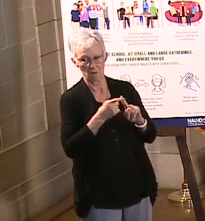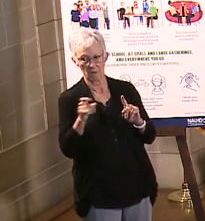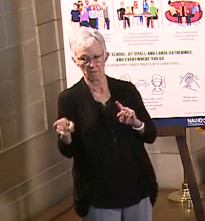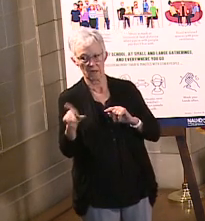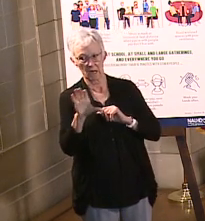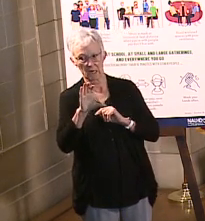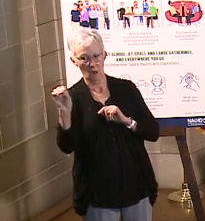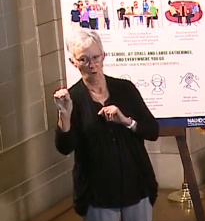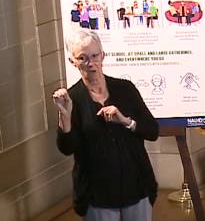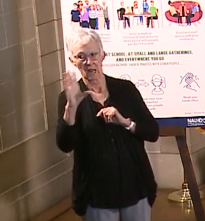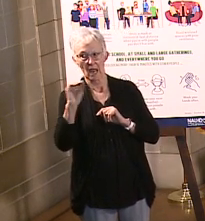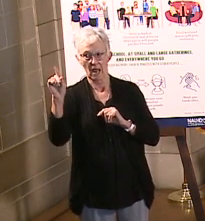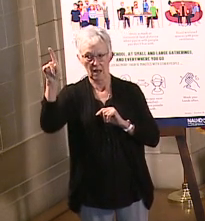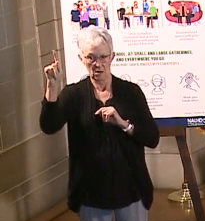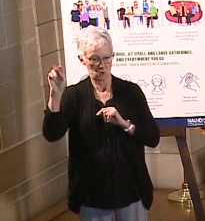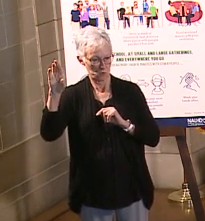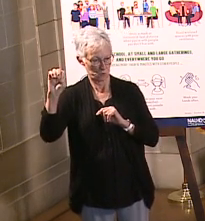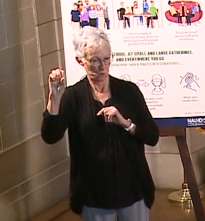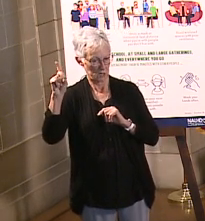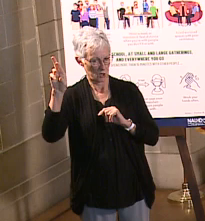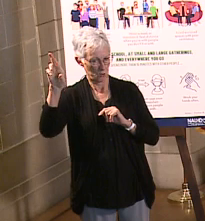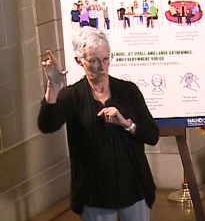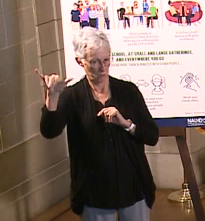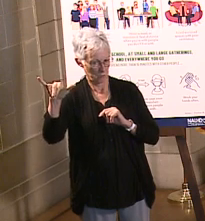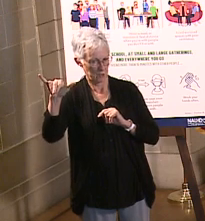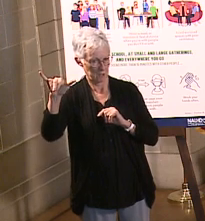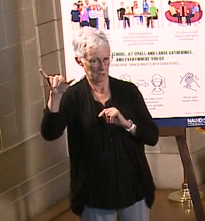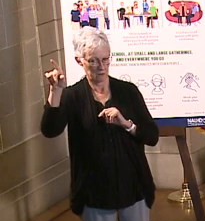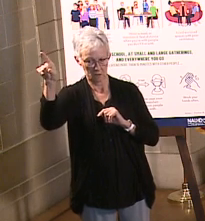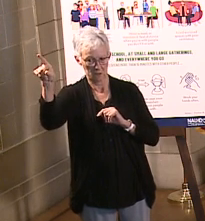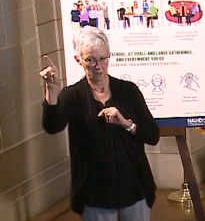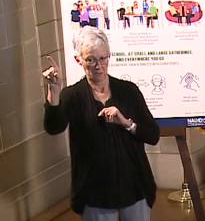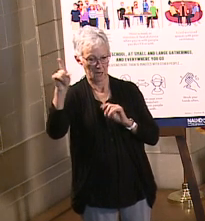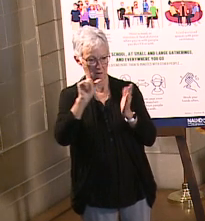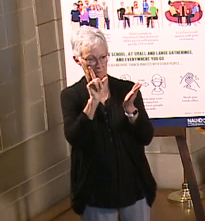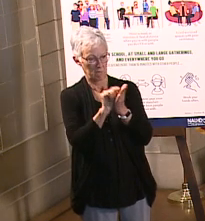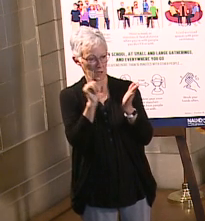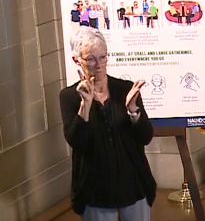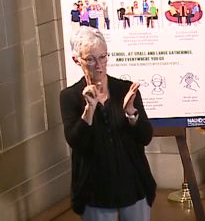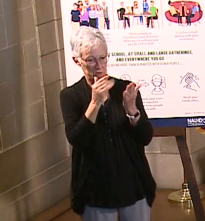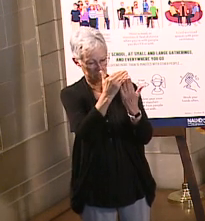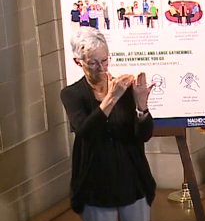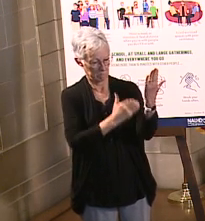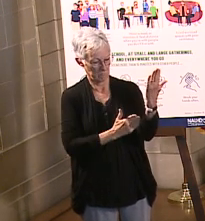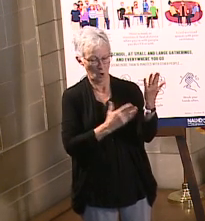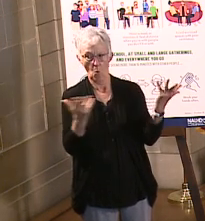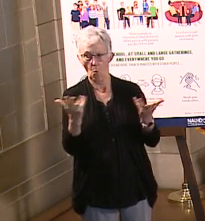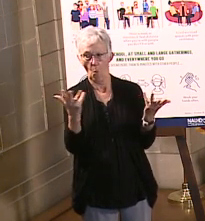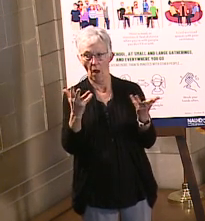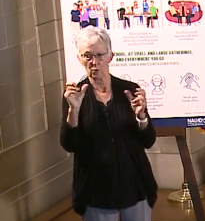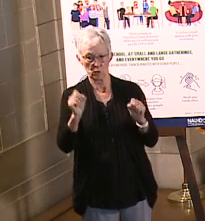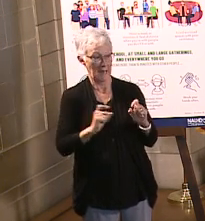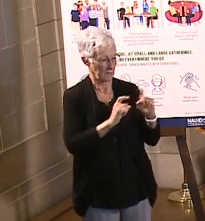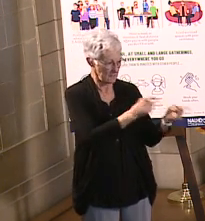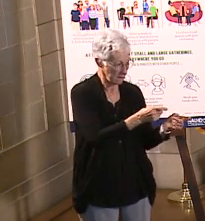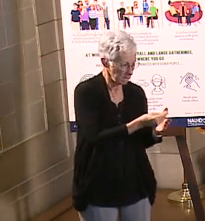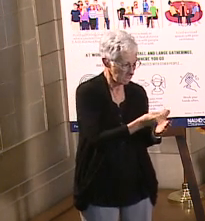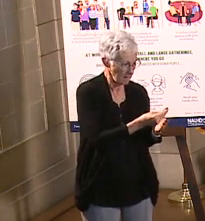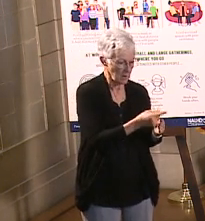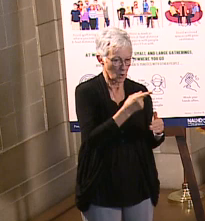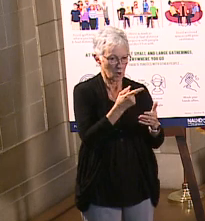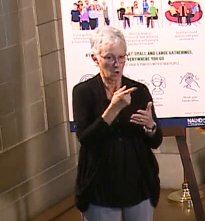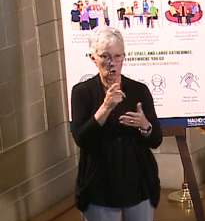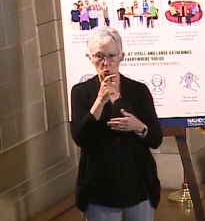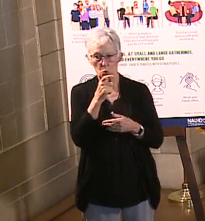Treasury. They had made, put out a number of different, the Treasury put out a number of different documents, what could be covered and what would not be covered. And with